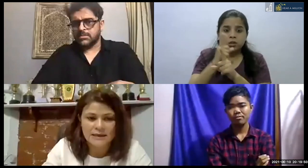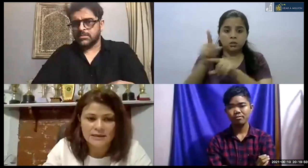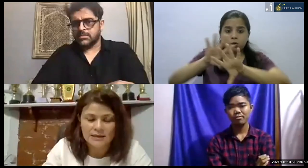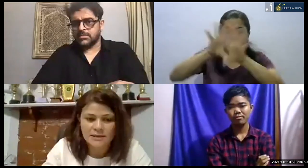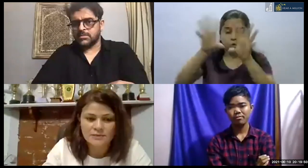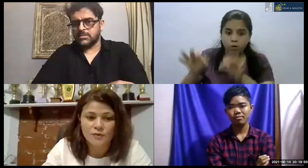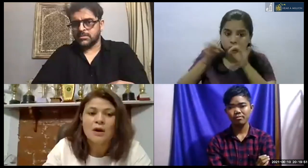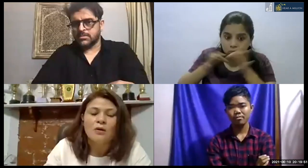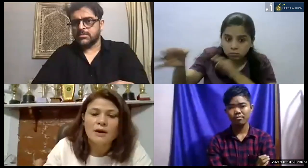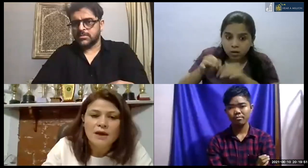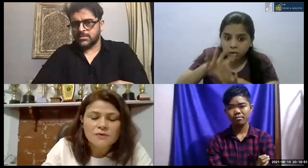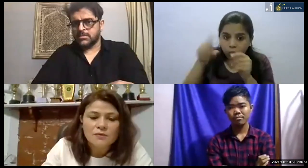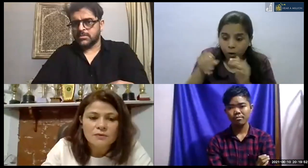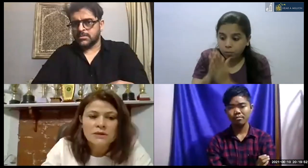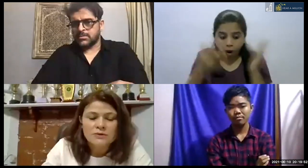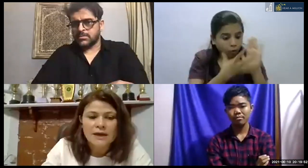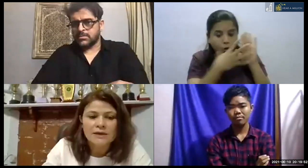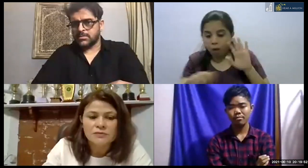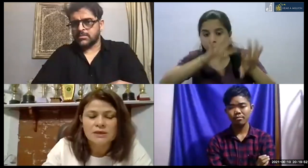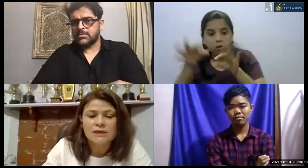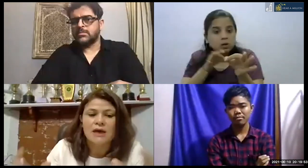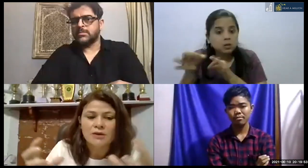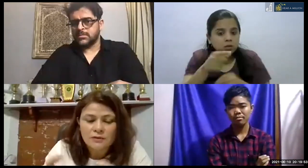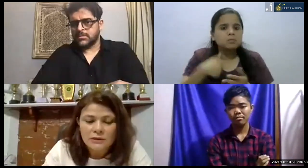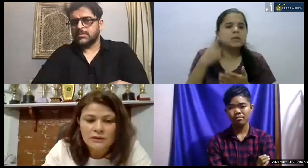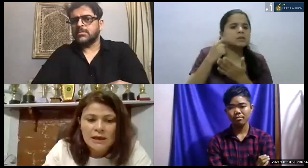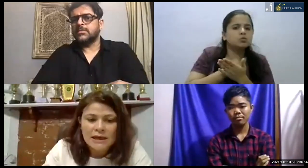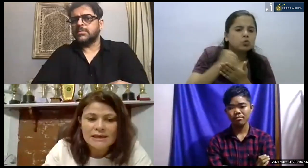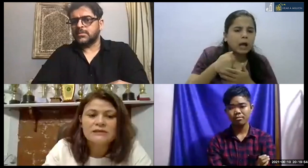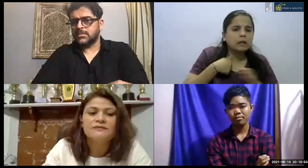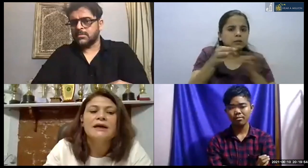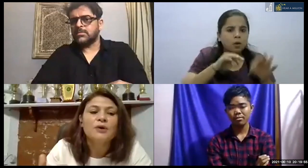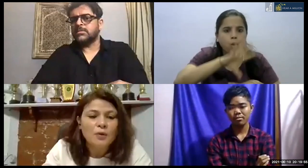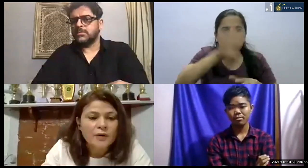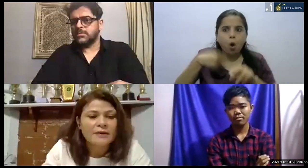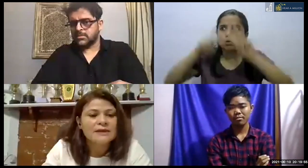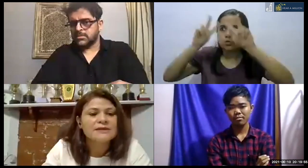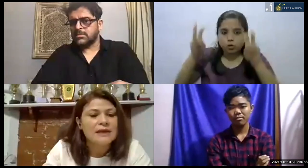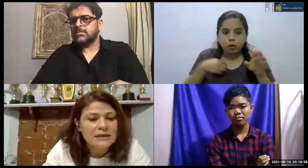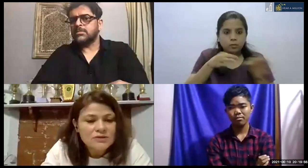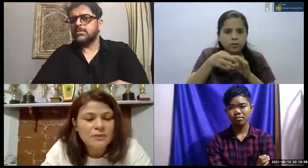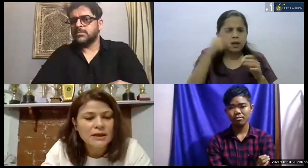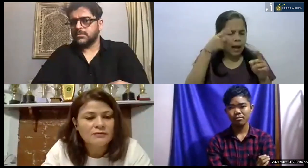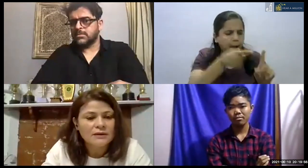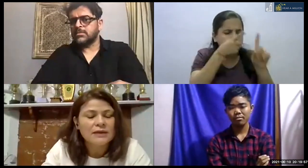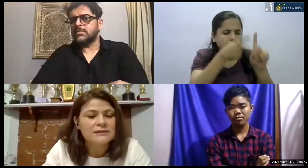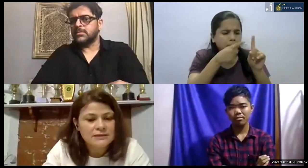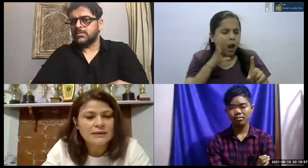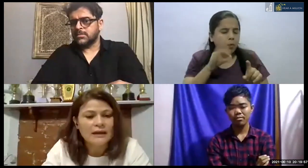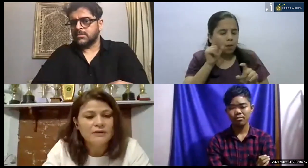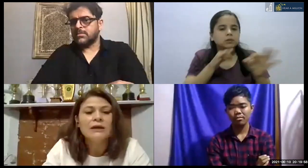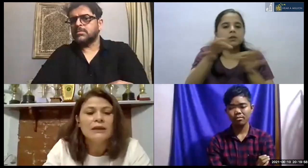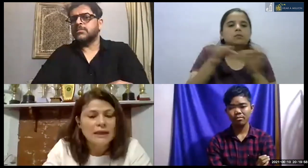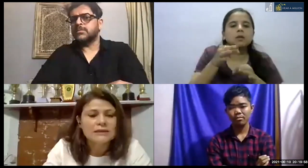the content in the textbook? What are your school trying to teach? Are you identifying core areas that need to be covered at